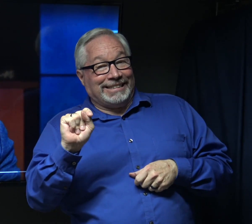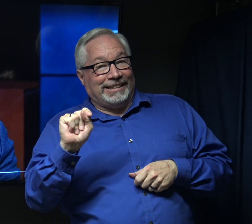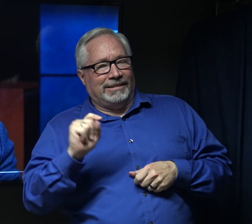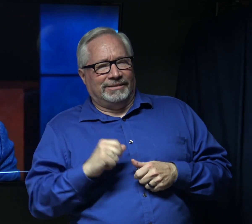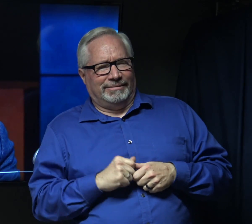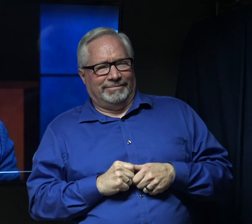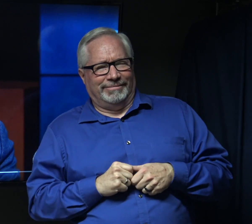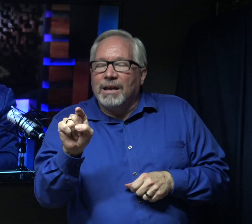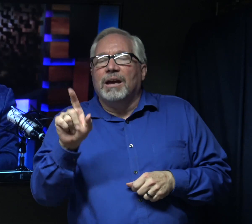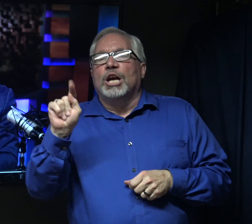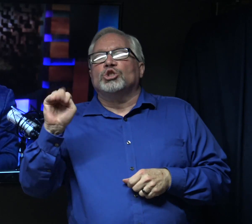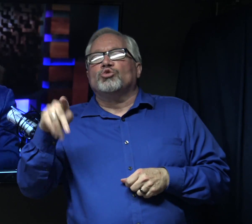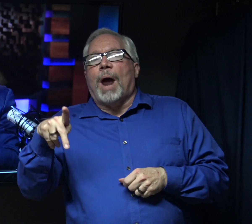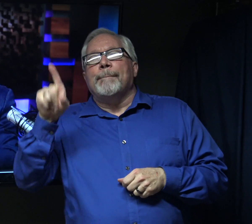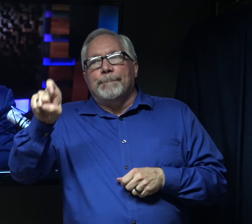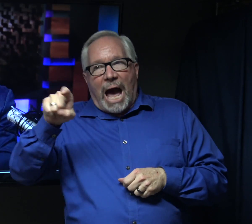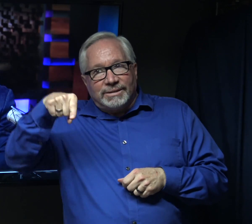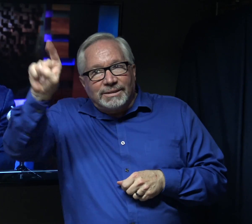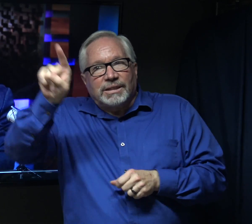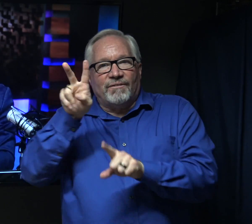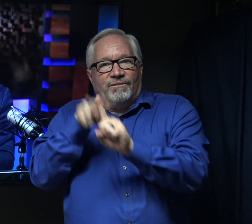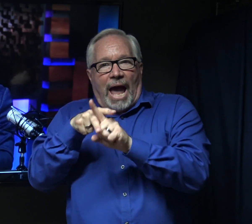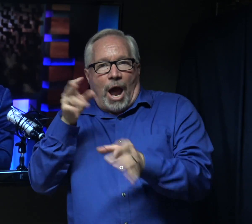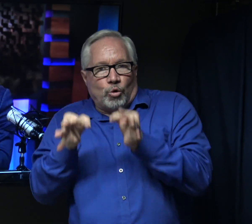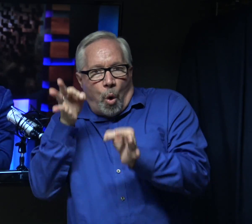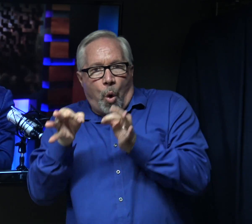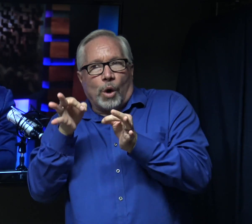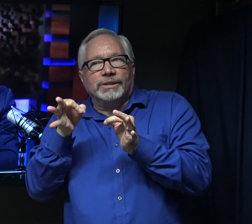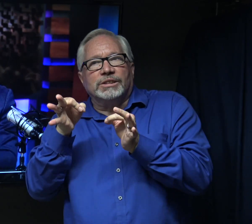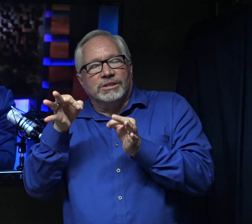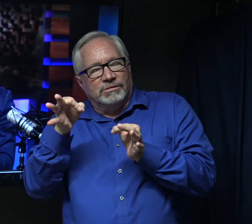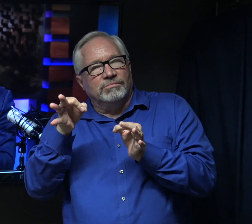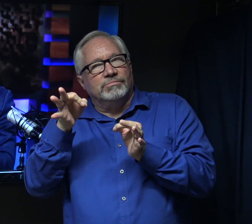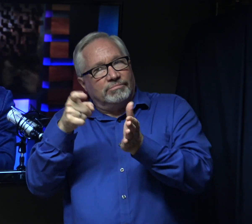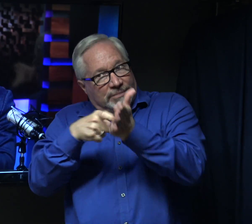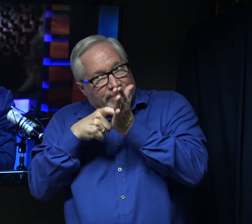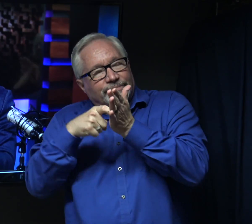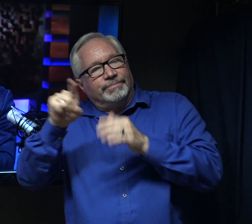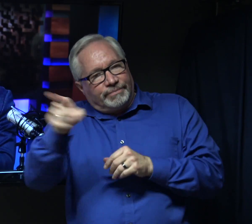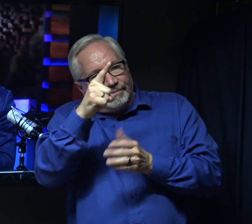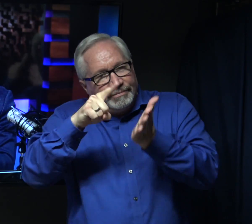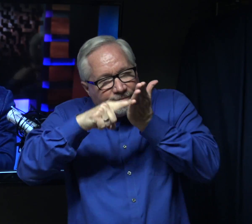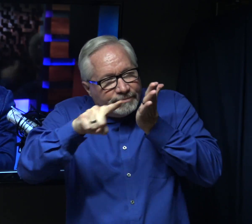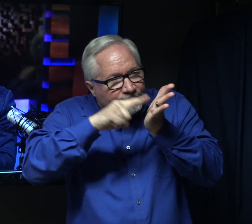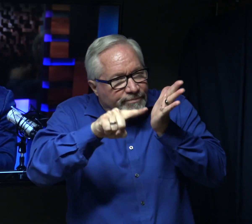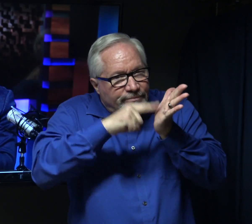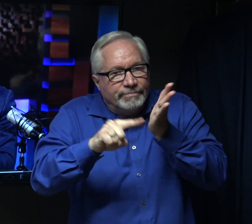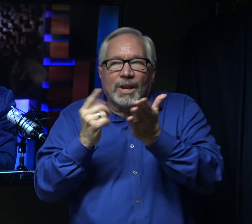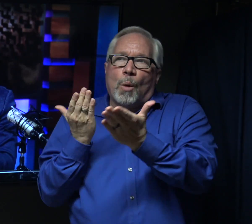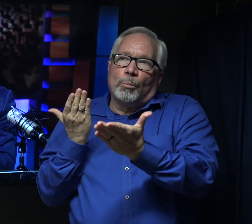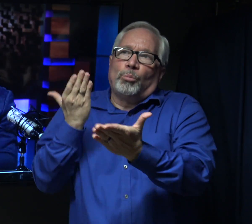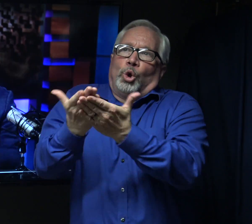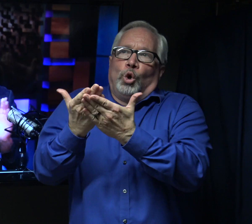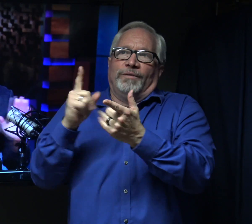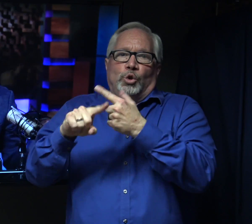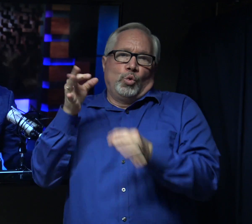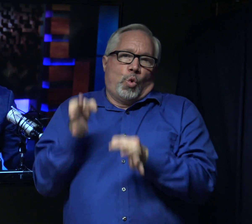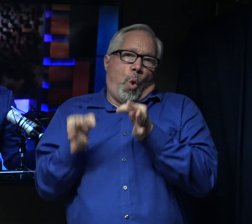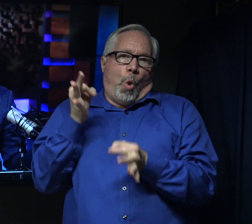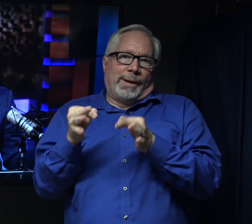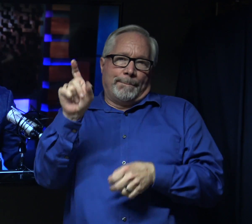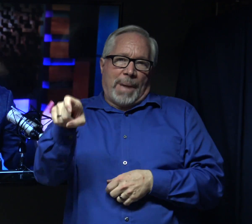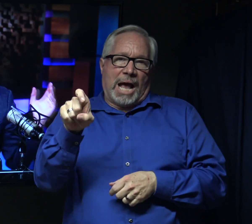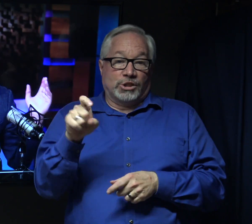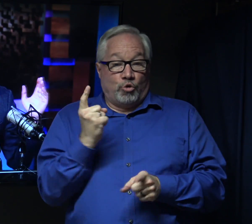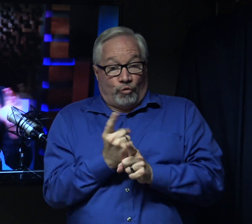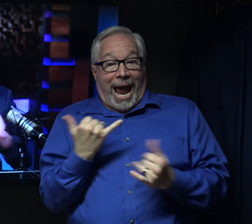to remember irregularities and even more difficult to prove fraud in court. So we cannot conclude